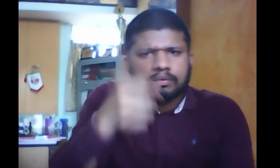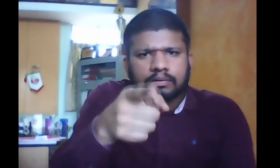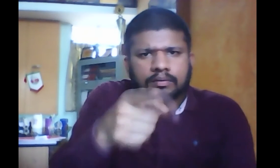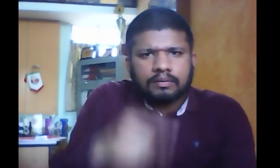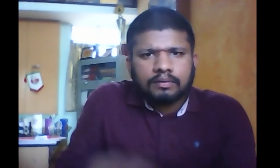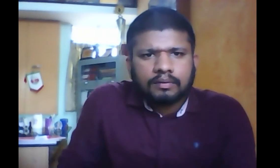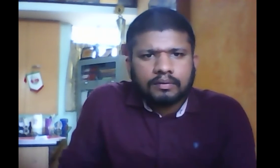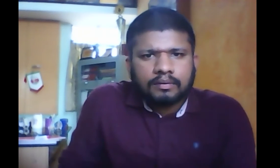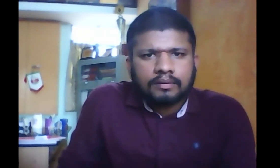So what will be the sign for good morning?